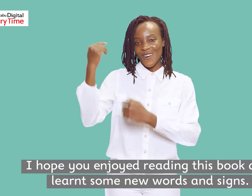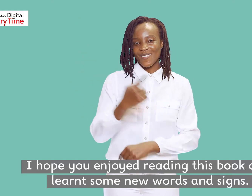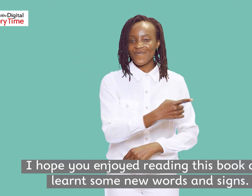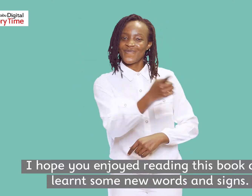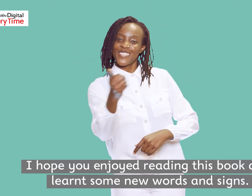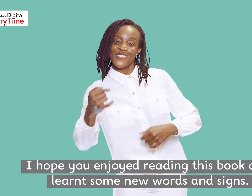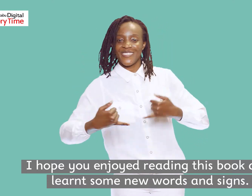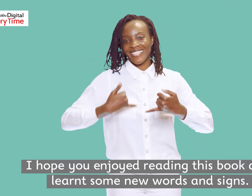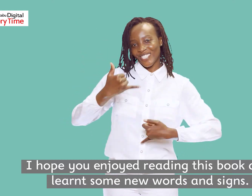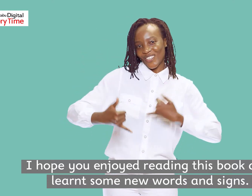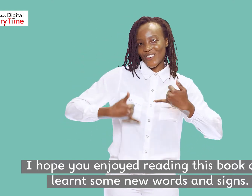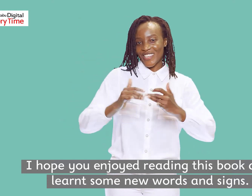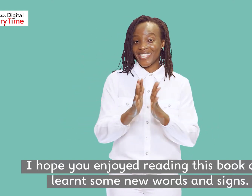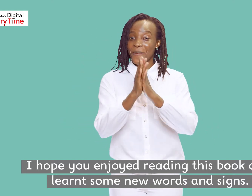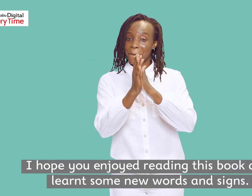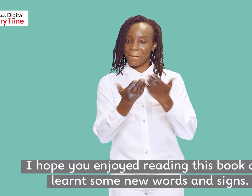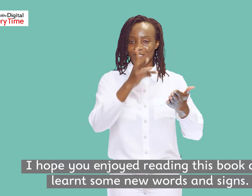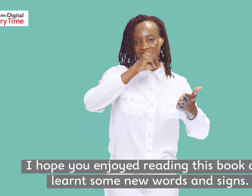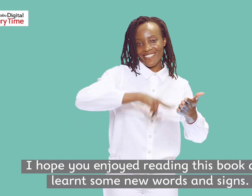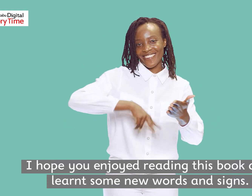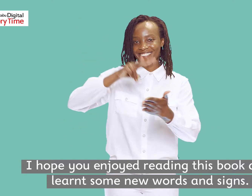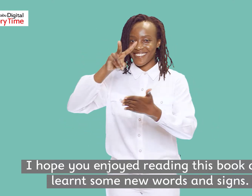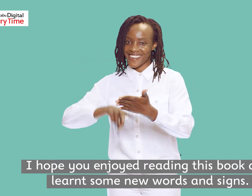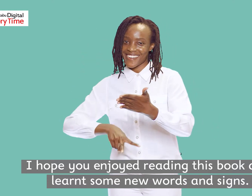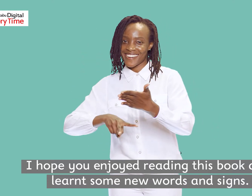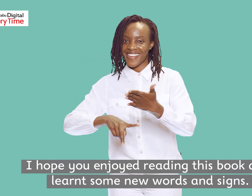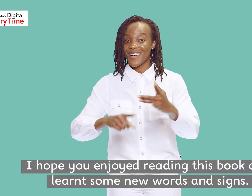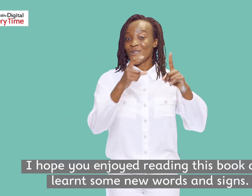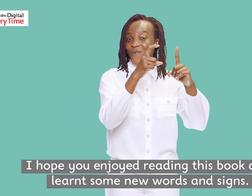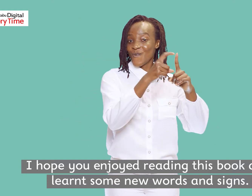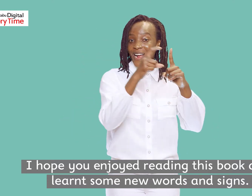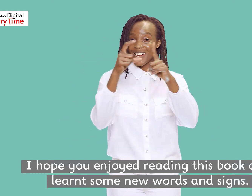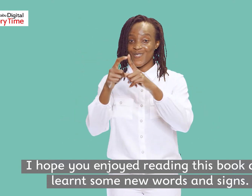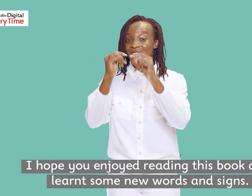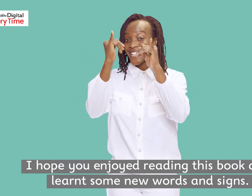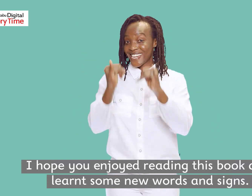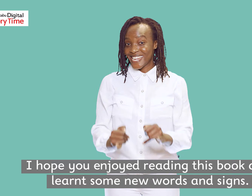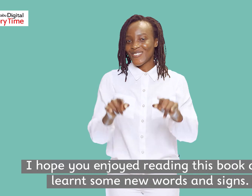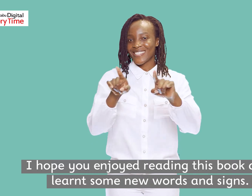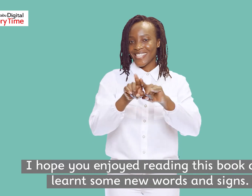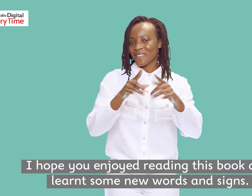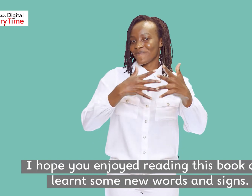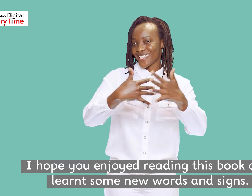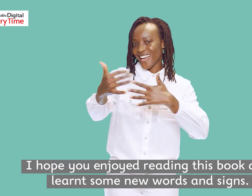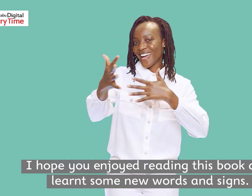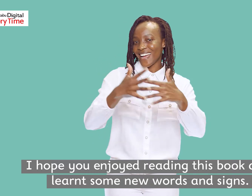I hope you enjoyed reading this book and learned some new words and signs.